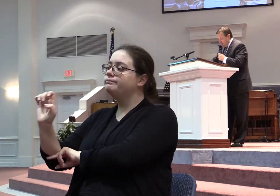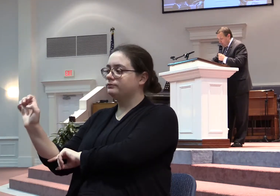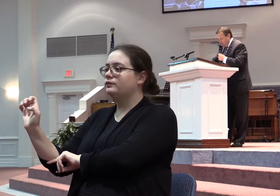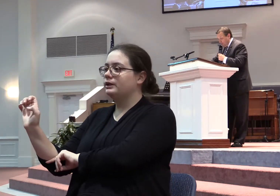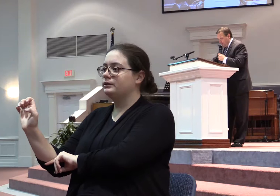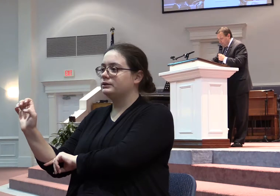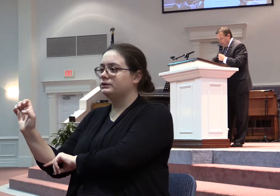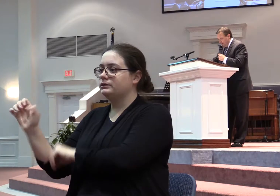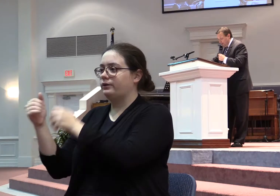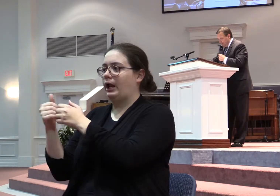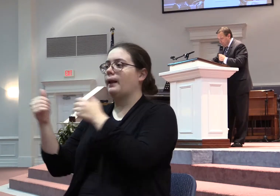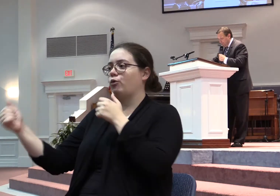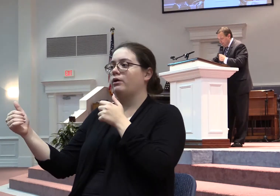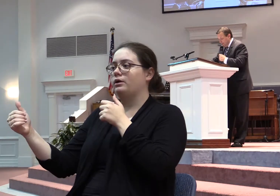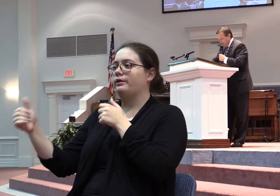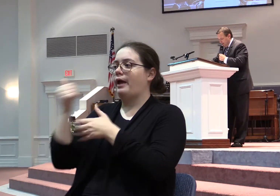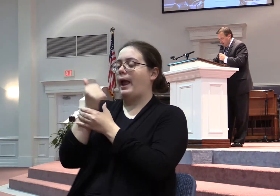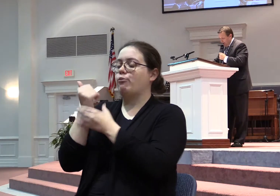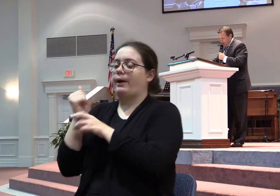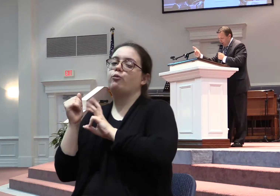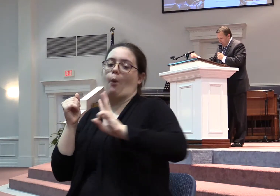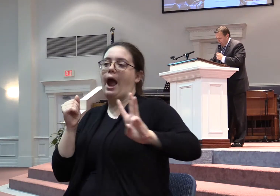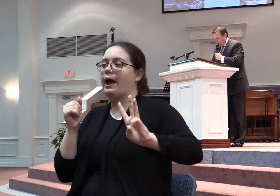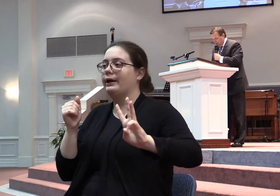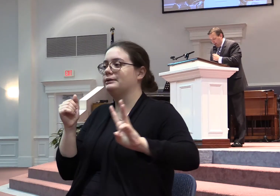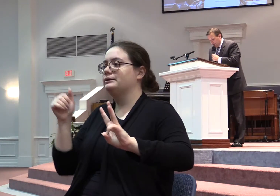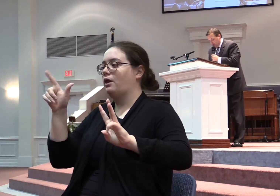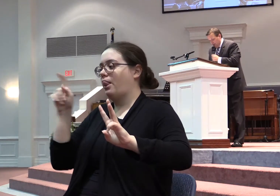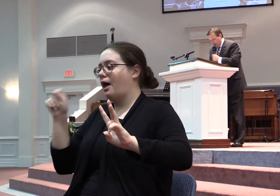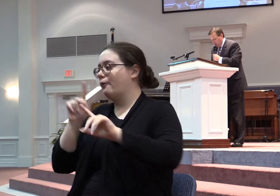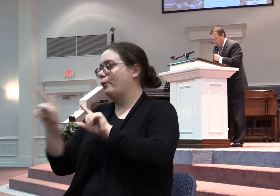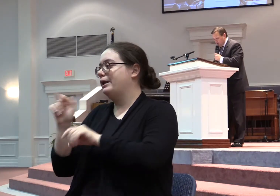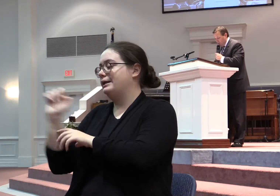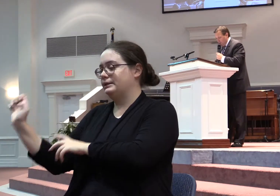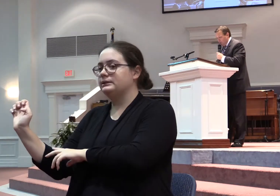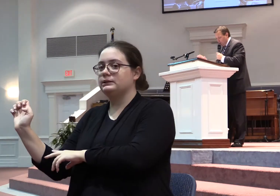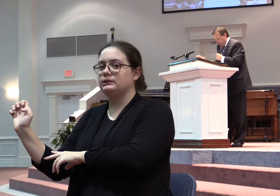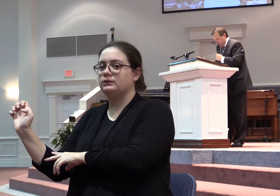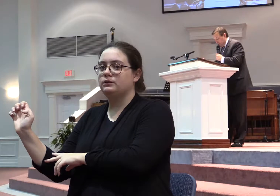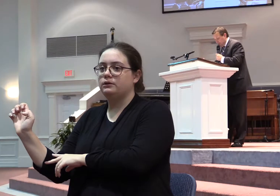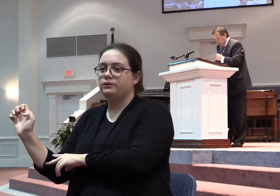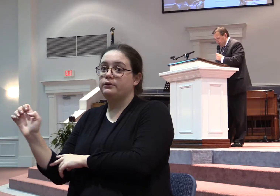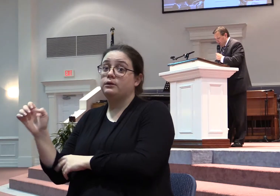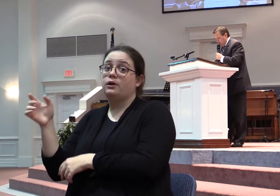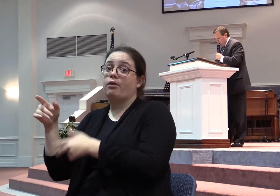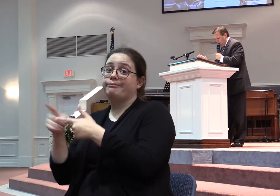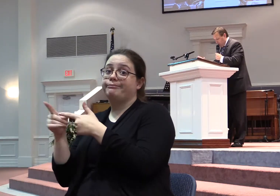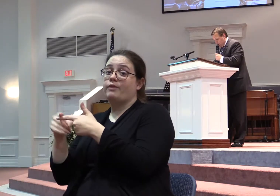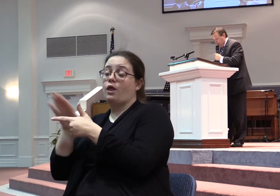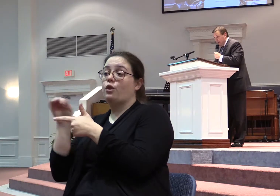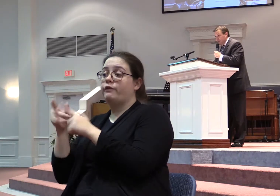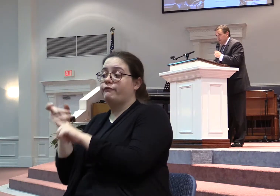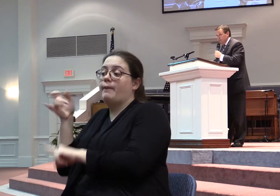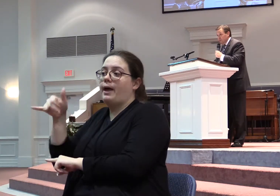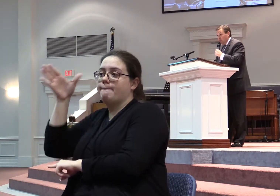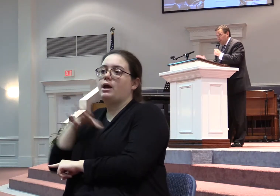the one from the other. Another thing we can learn from Lot is that you can't always go by what looks good, what looks